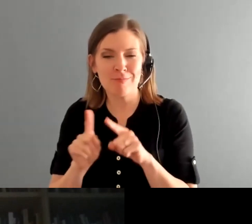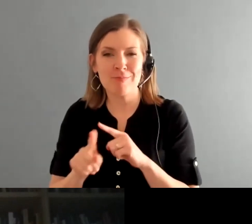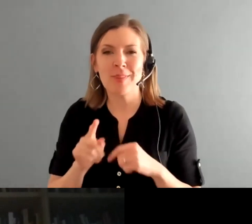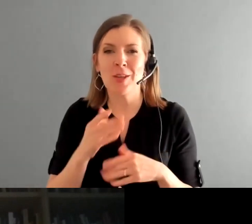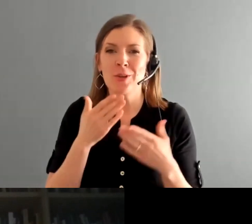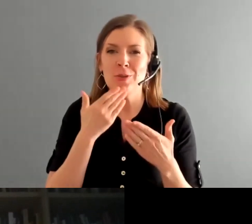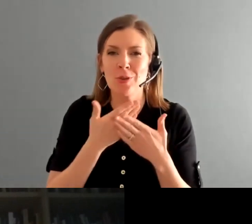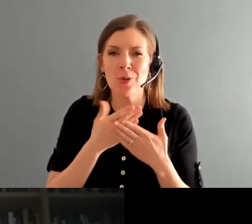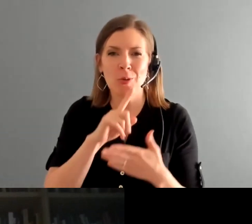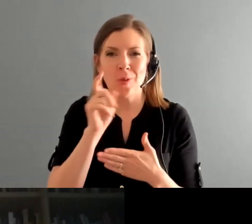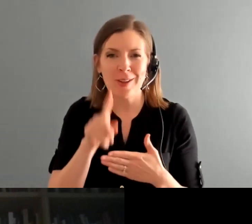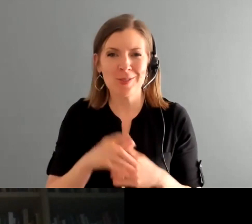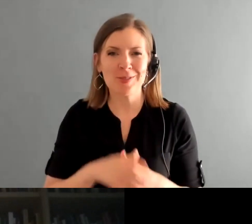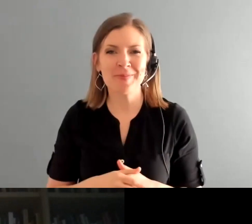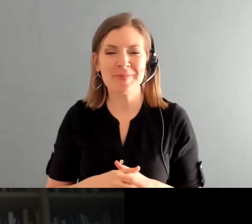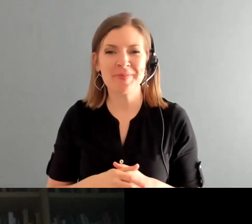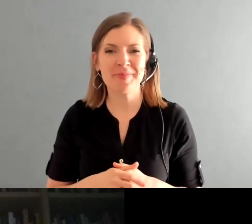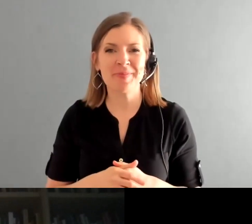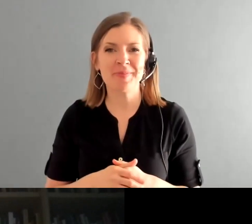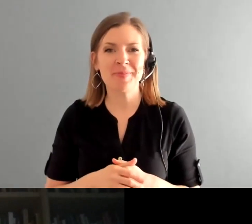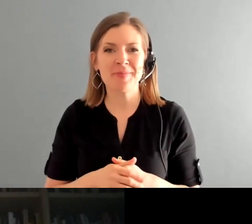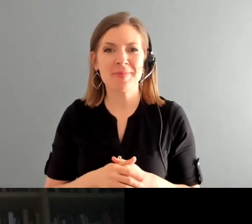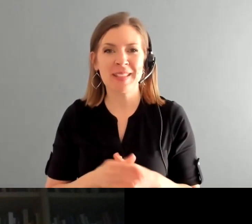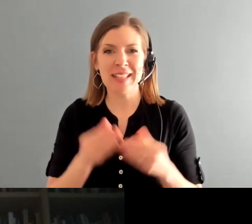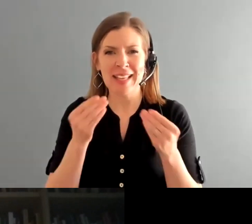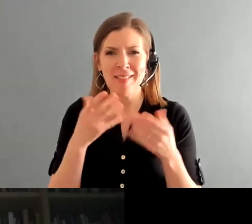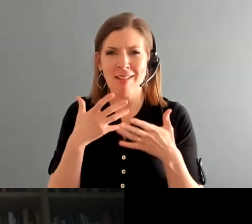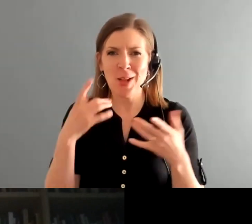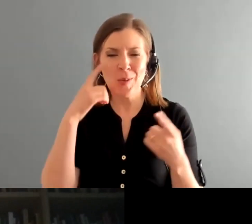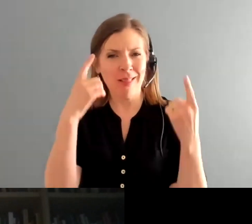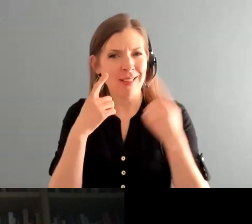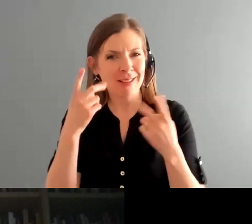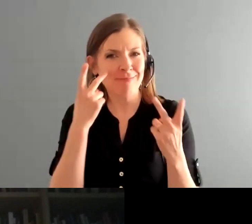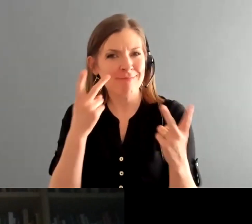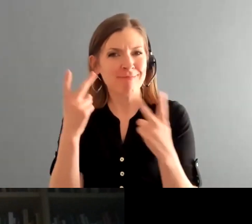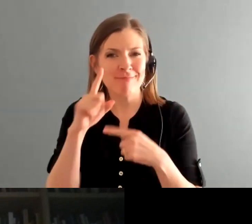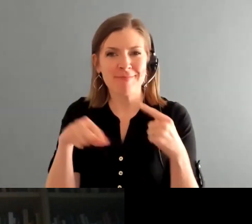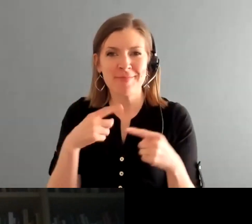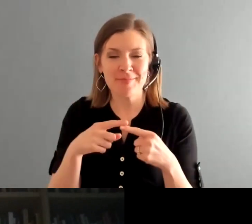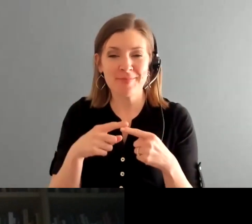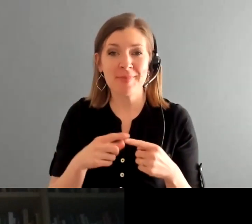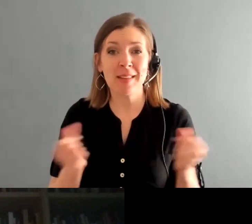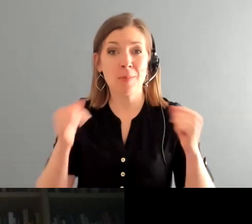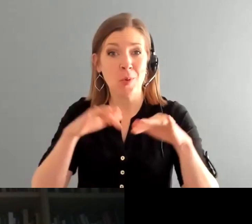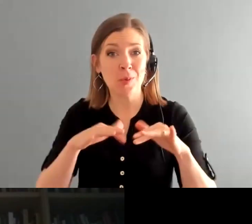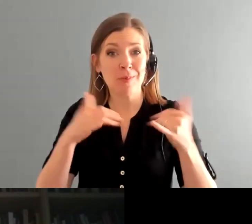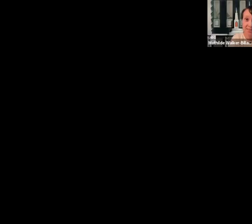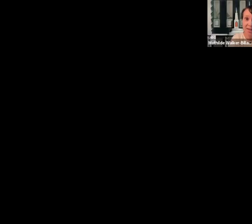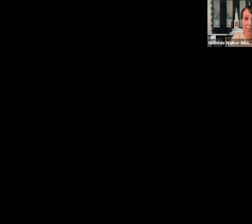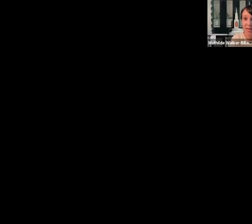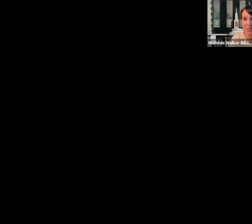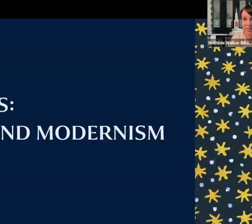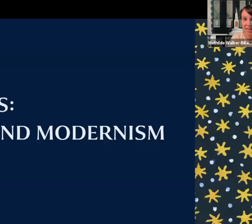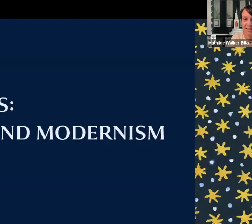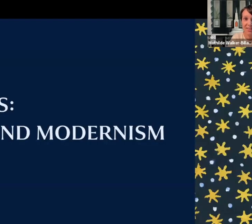questions. It gives us a lot to think and reflect on. As this symposium is coming to an end,